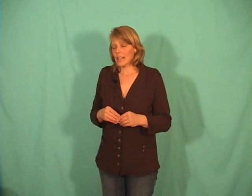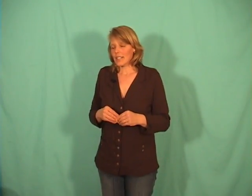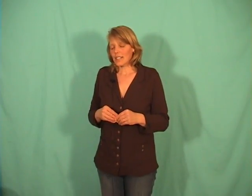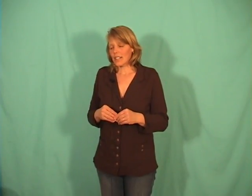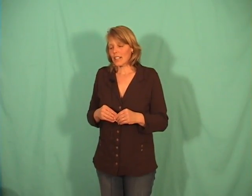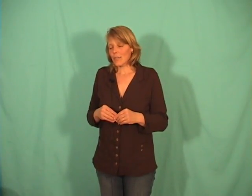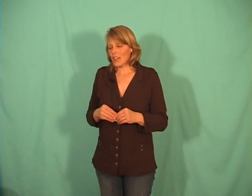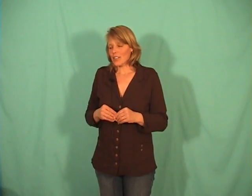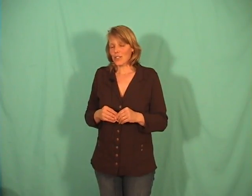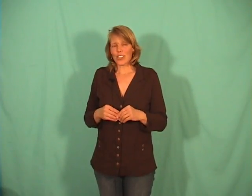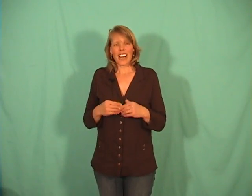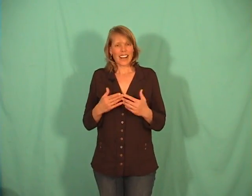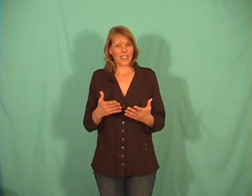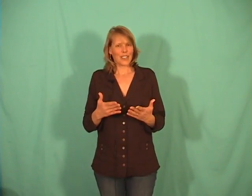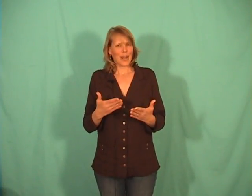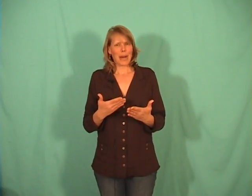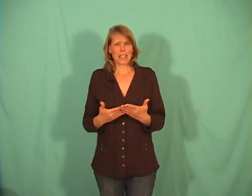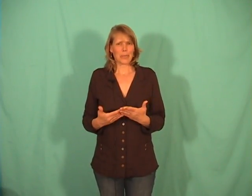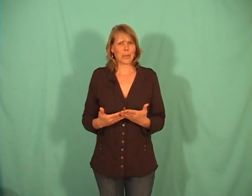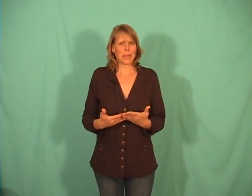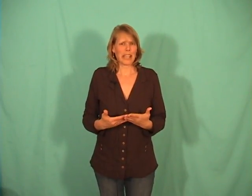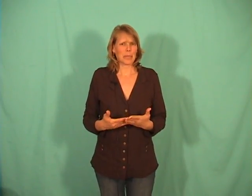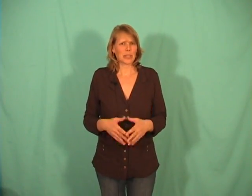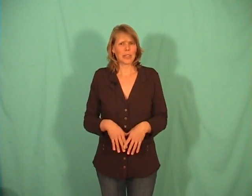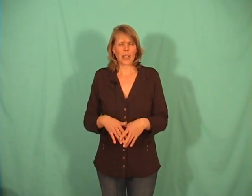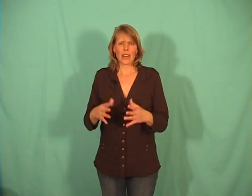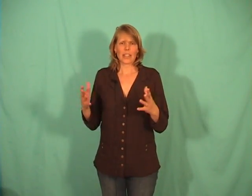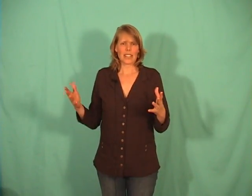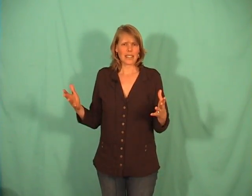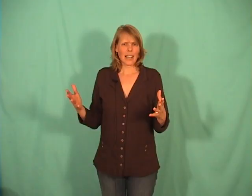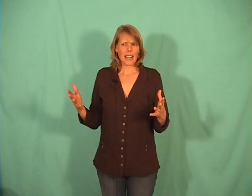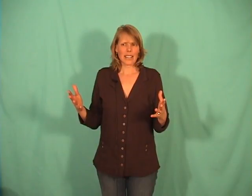And as far as your child not possibly being able to learn all these signs,